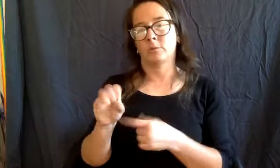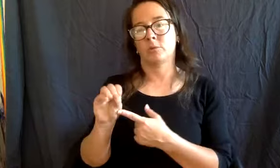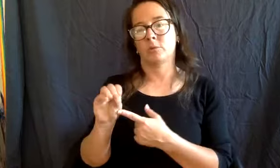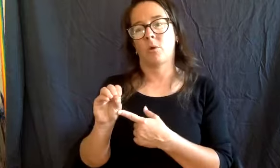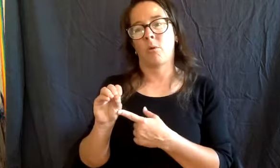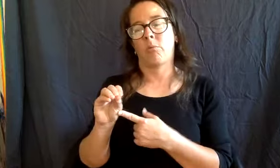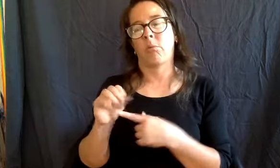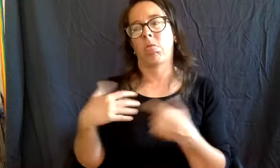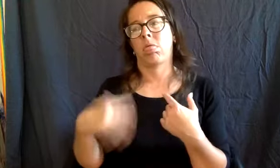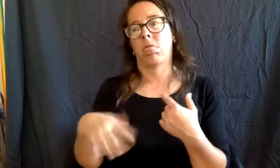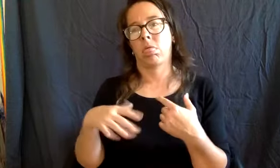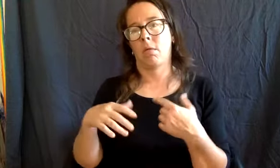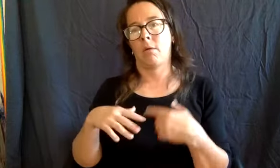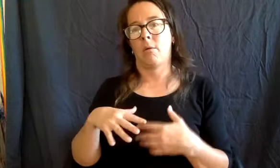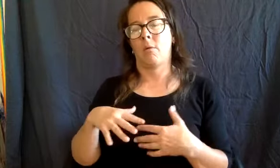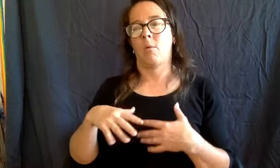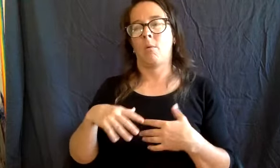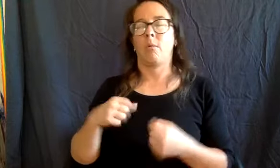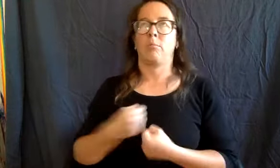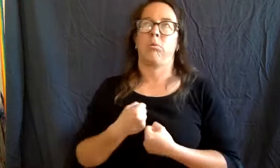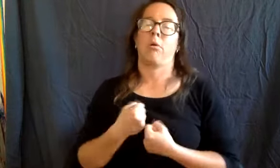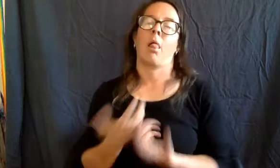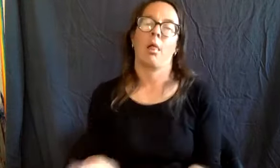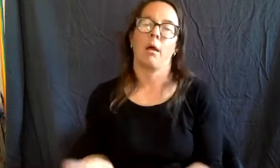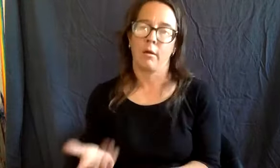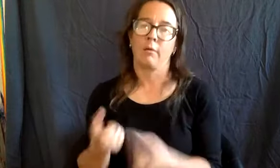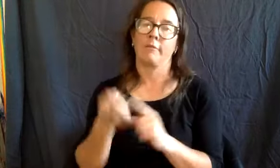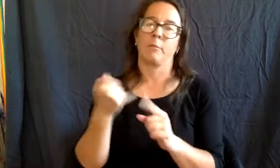for you? Is this the part you like? Are you having a good time? Because I am having a blast."